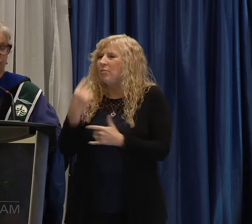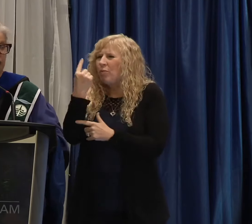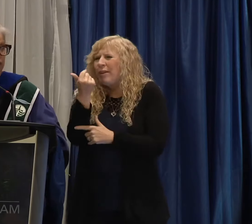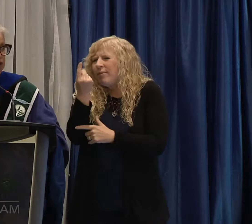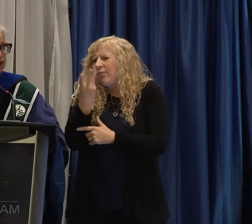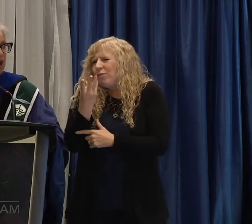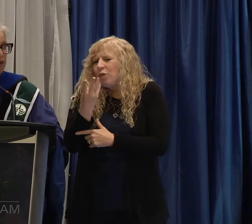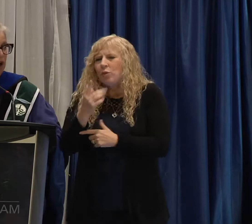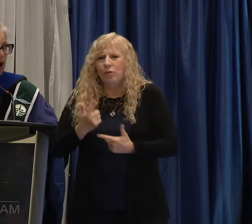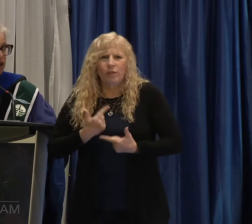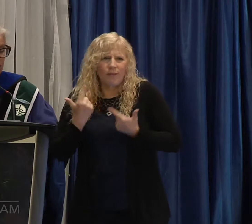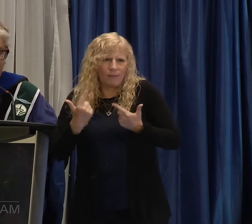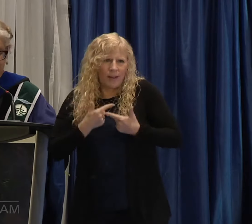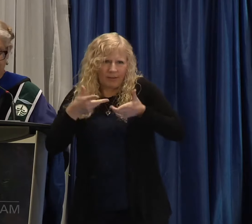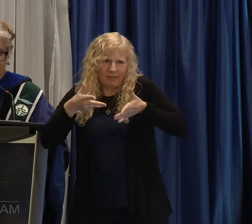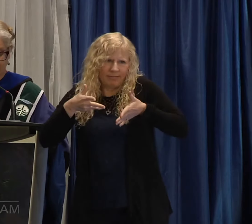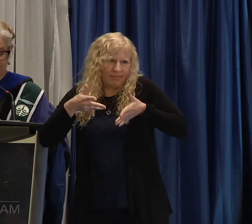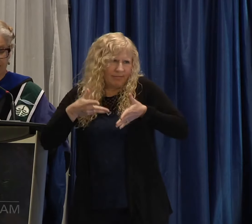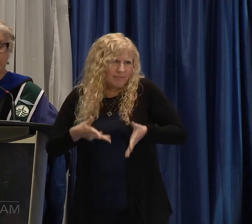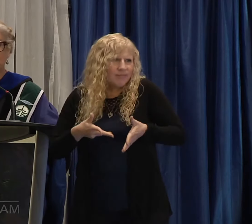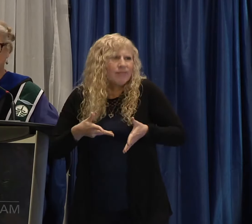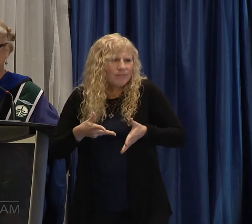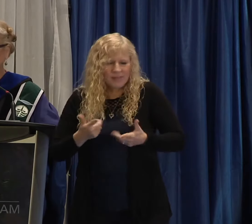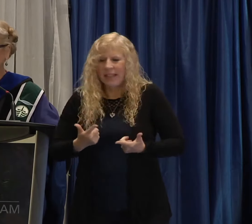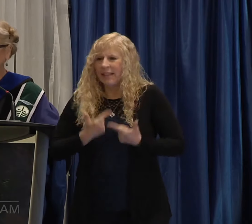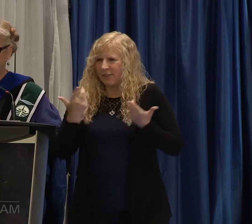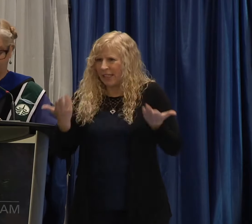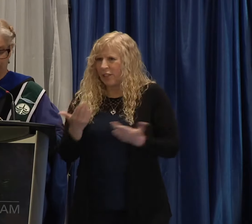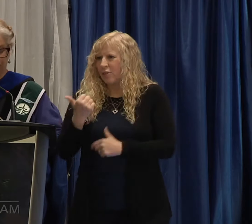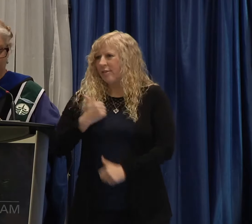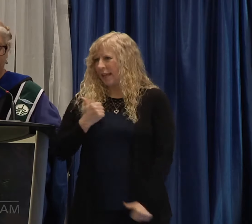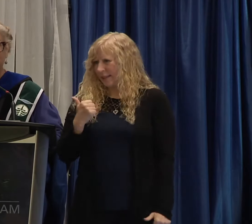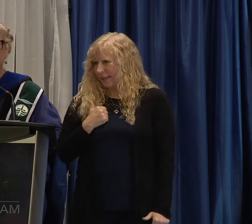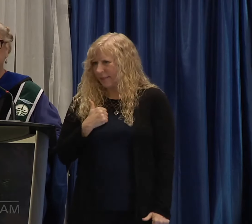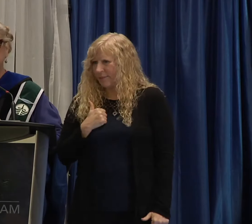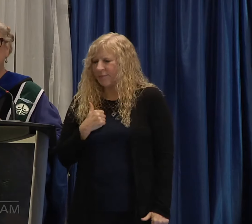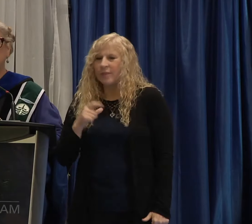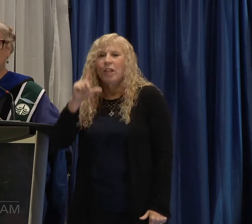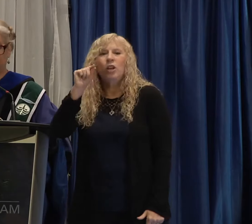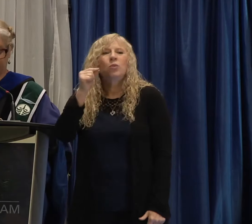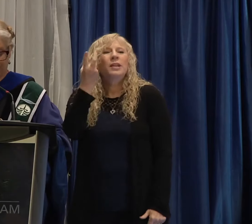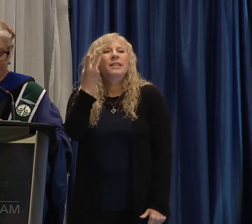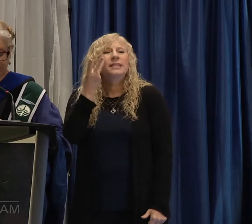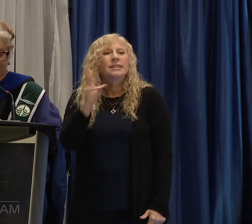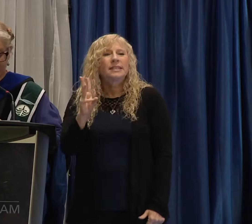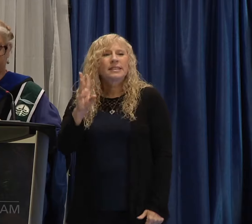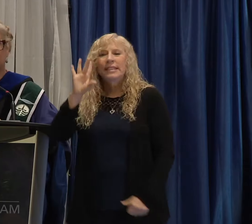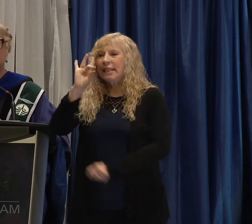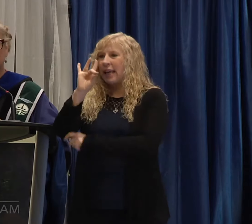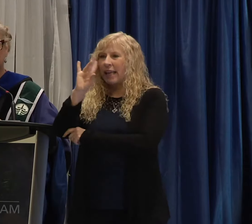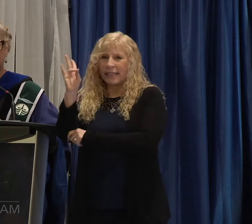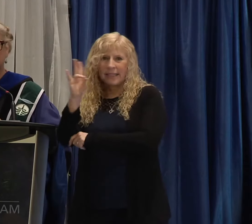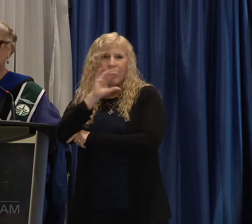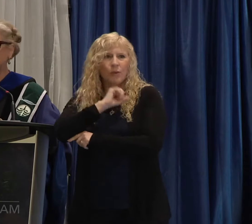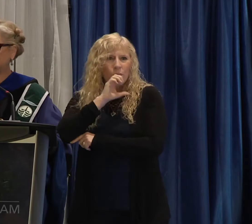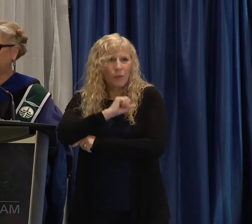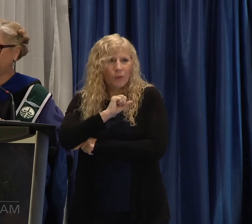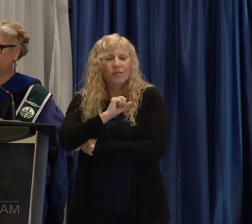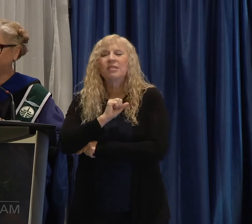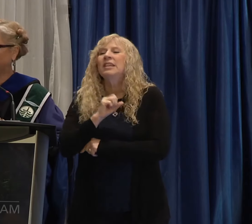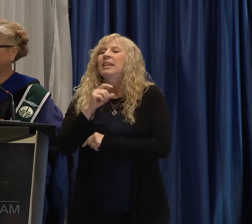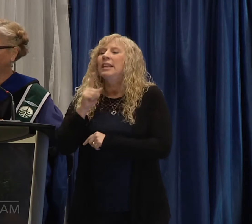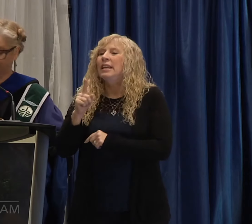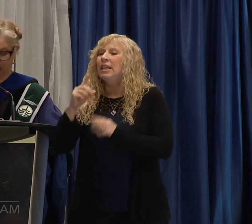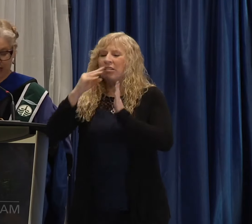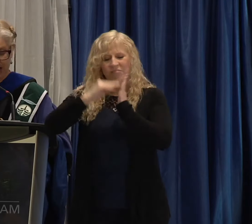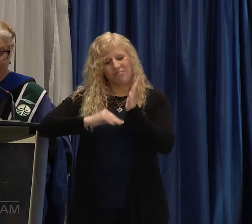remaining survivors of the Holocaust living in Canada. In 2016, at the age of 87, he completed a memoir